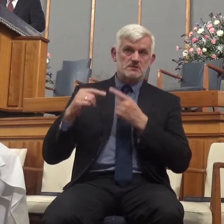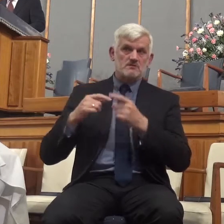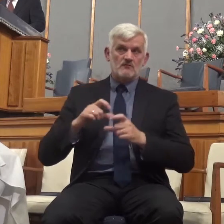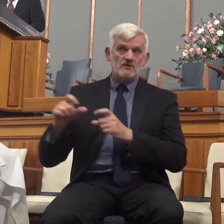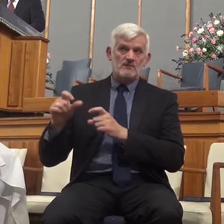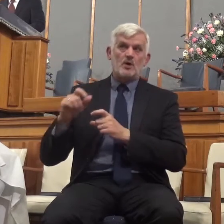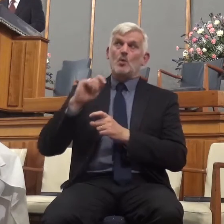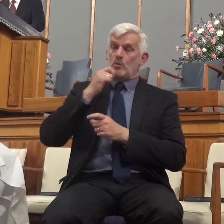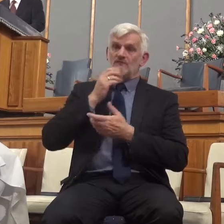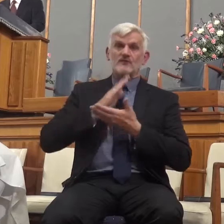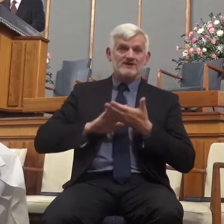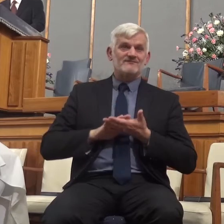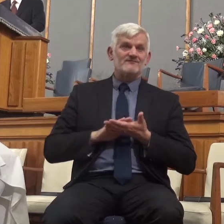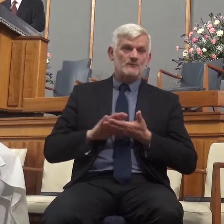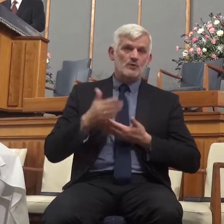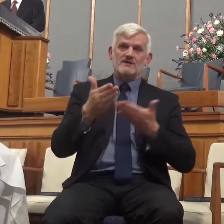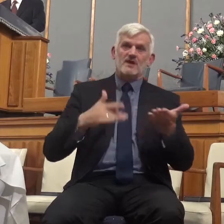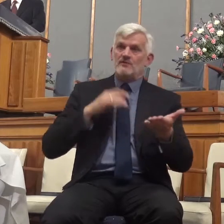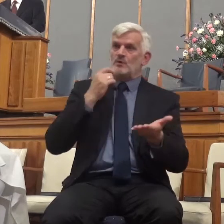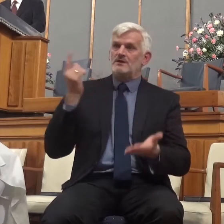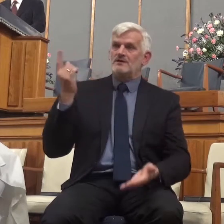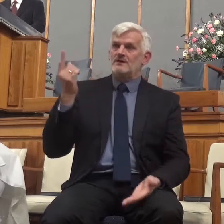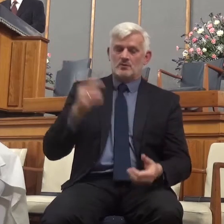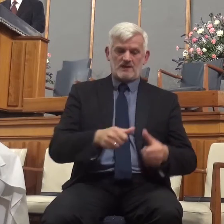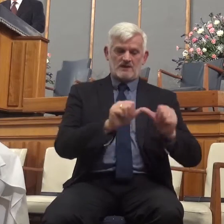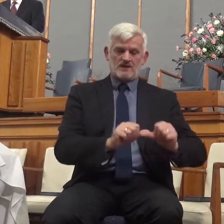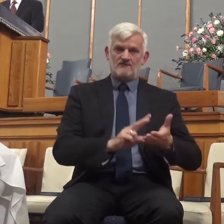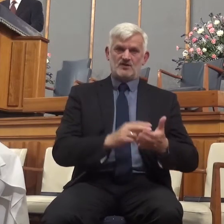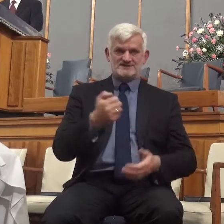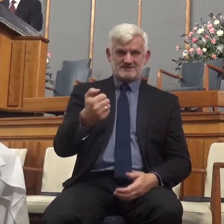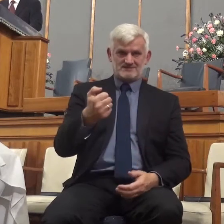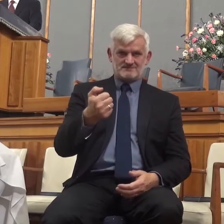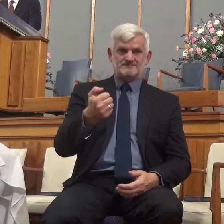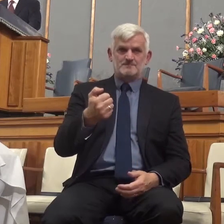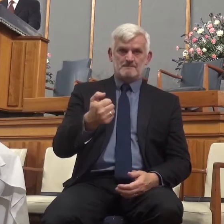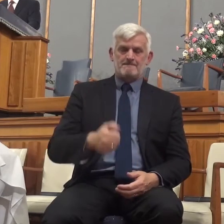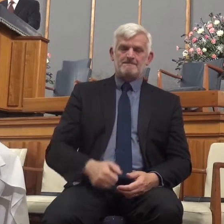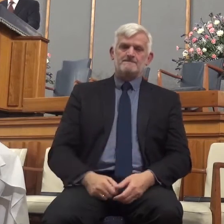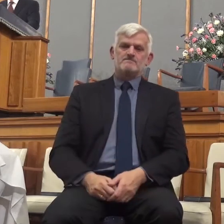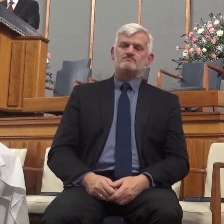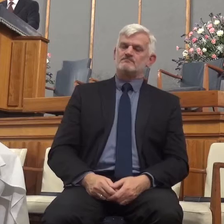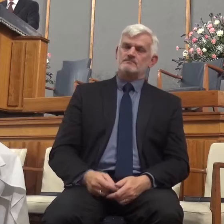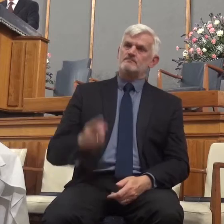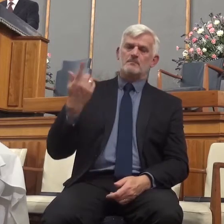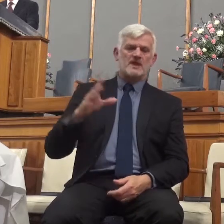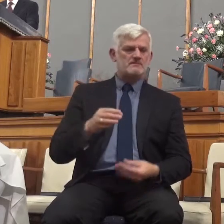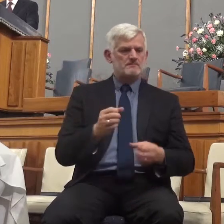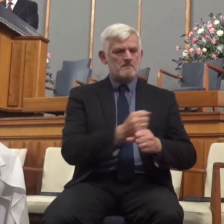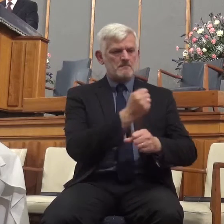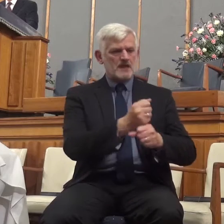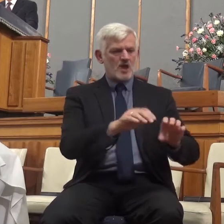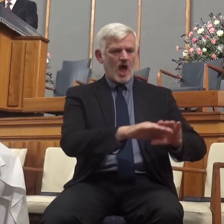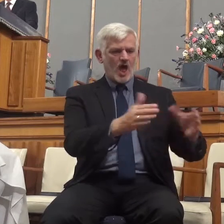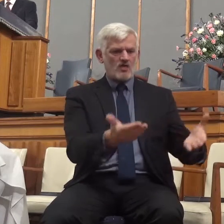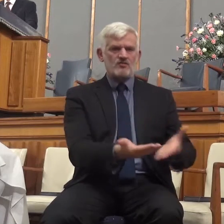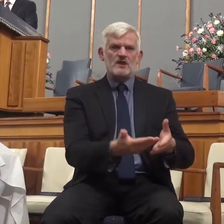forgive, and he will give you love. Look at verse 6. To him that stretched out the earth above the